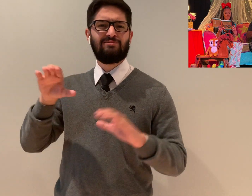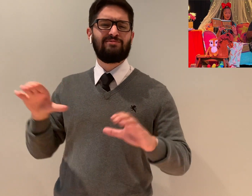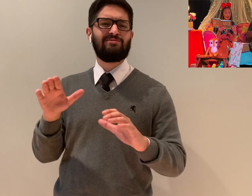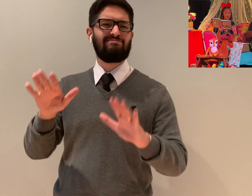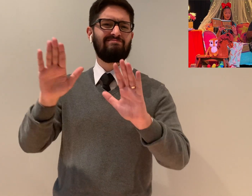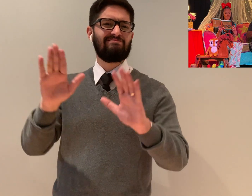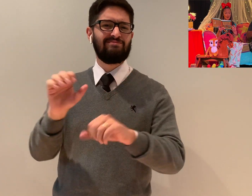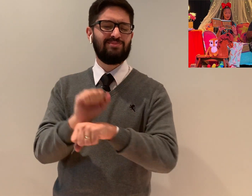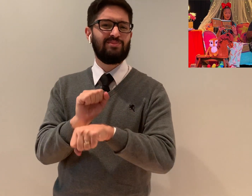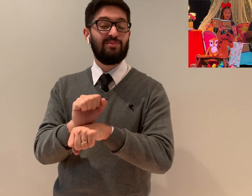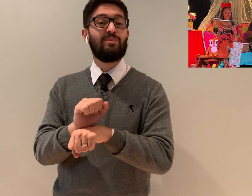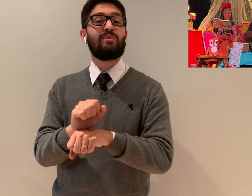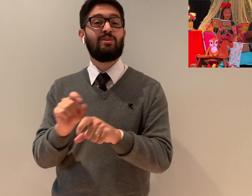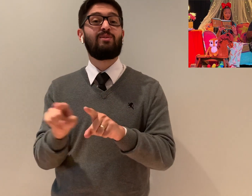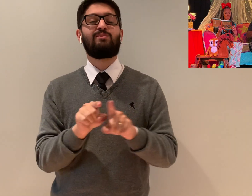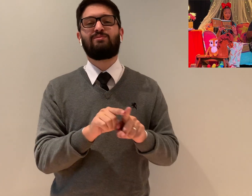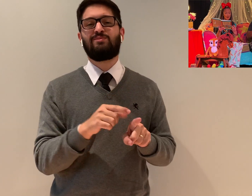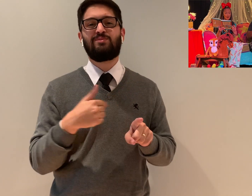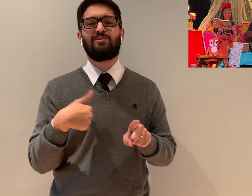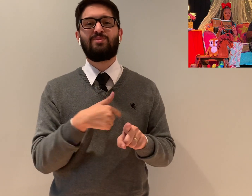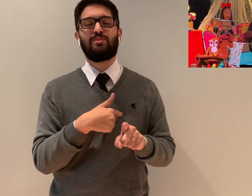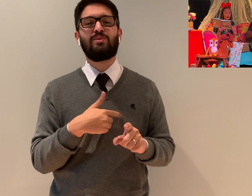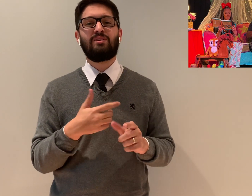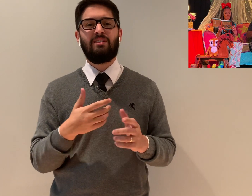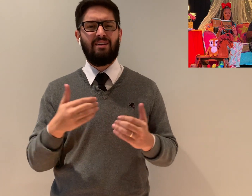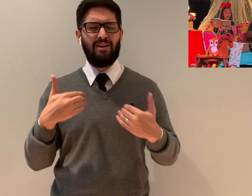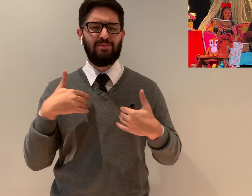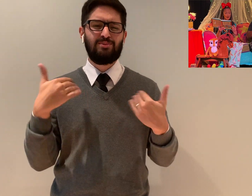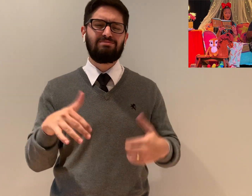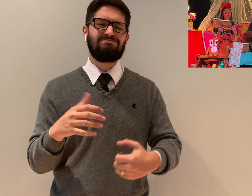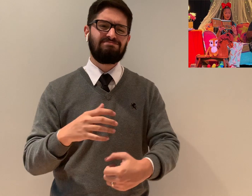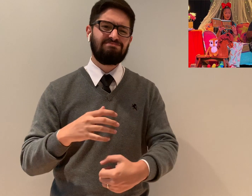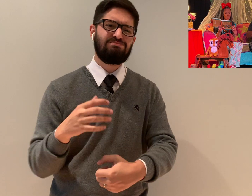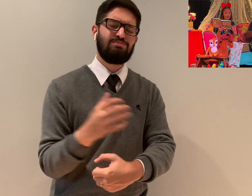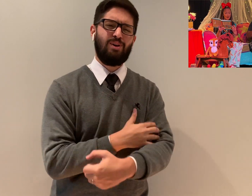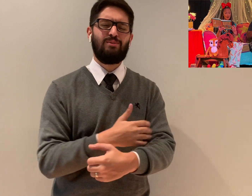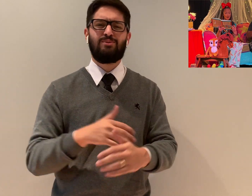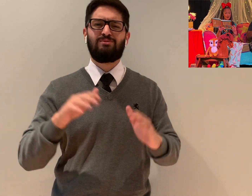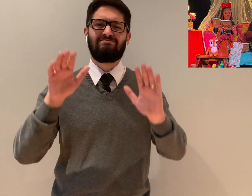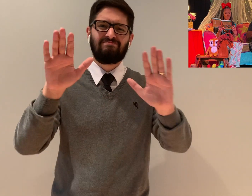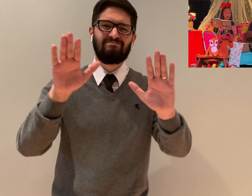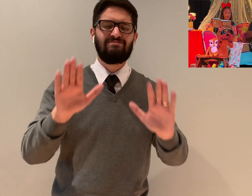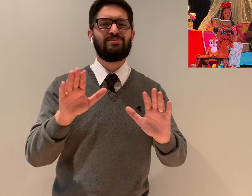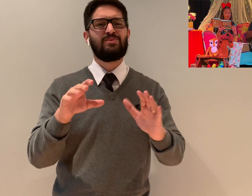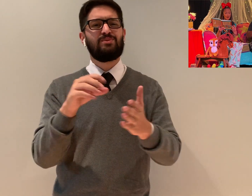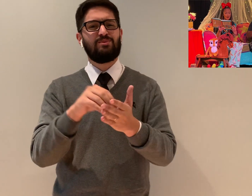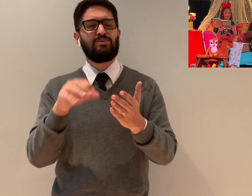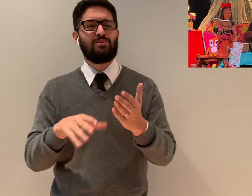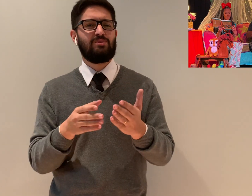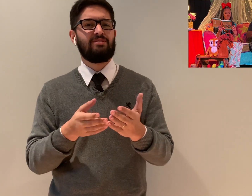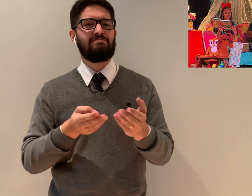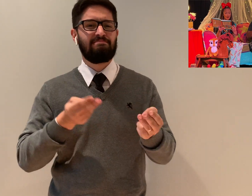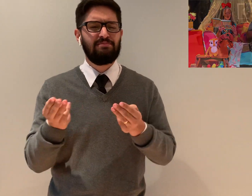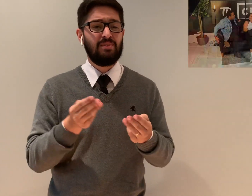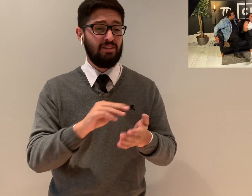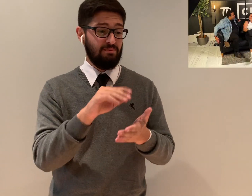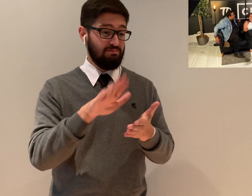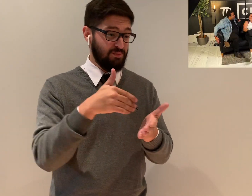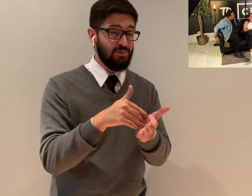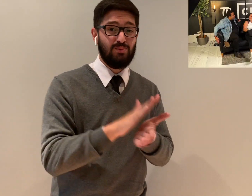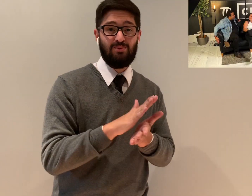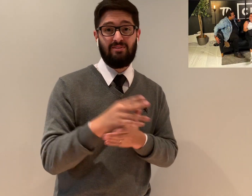You guys do such an amazing job. And we also have a powerful, incredible student